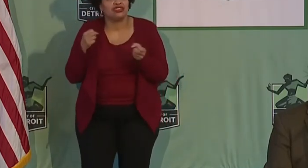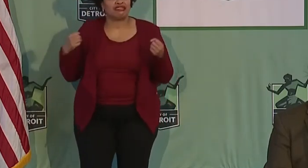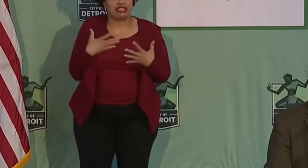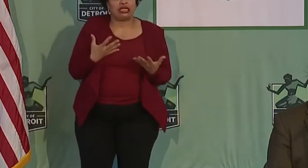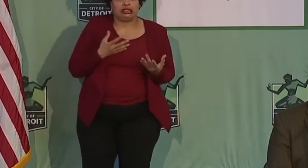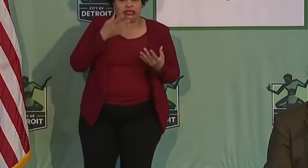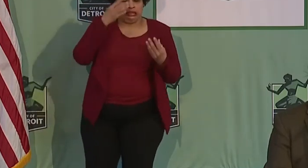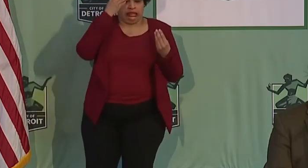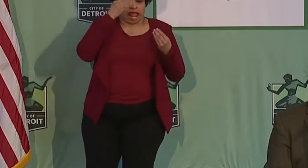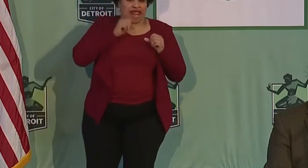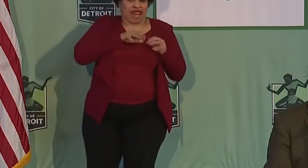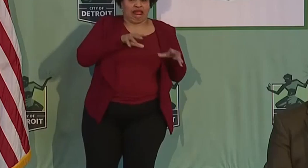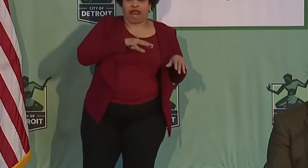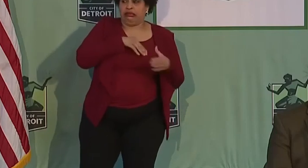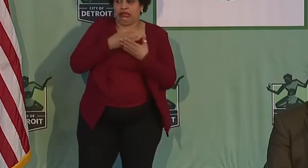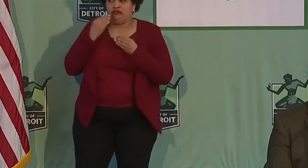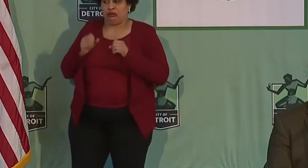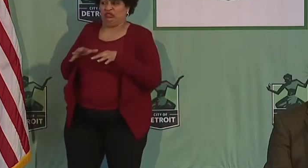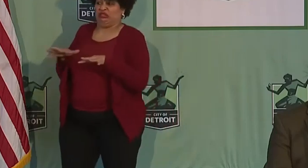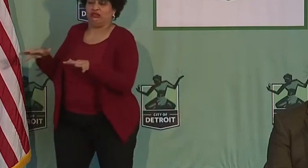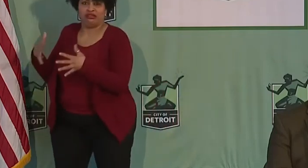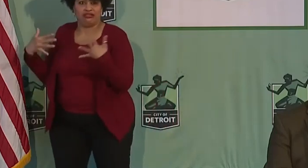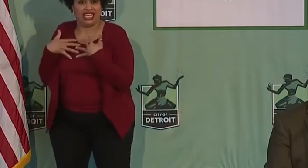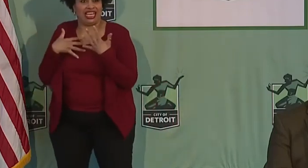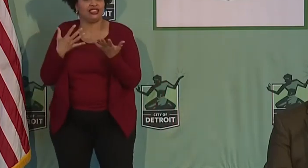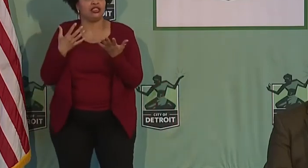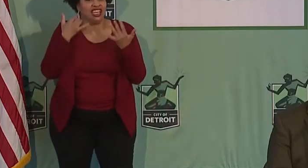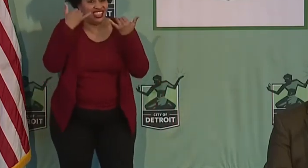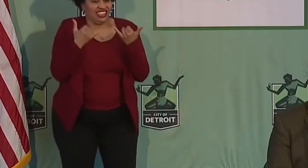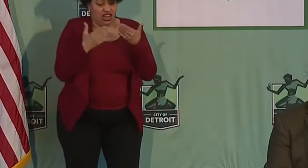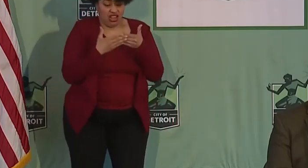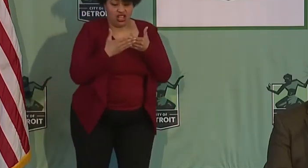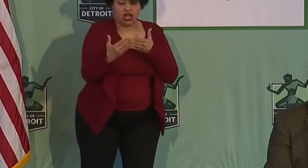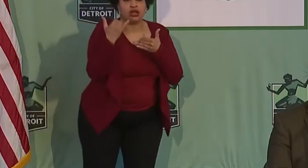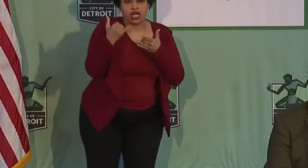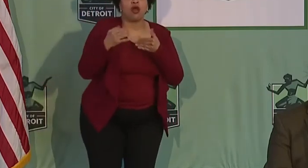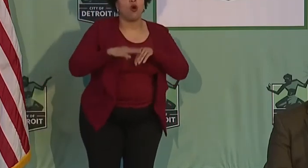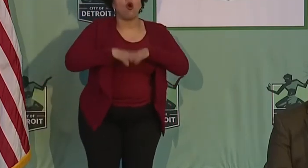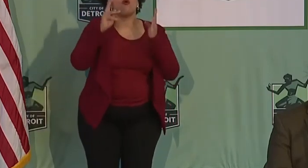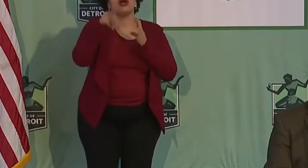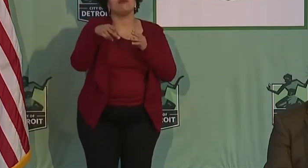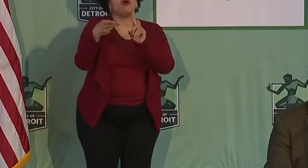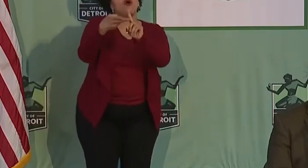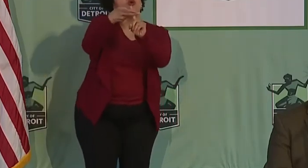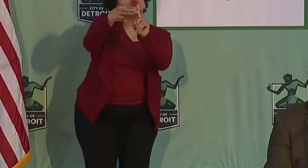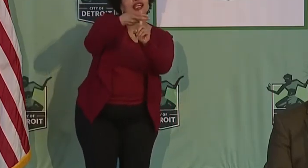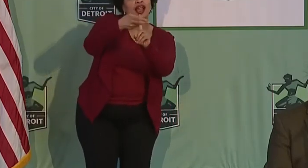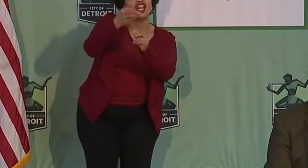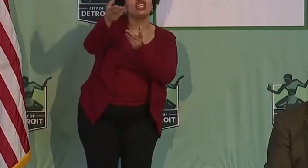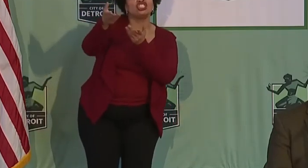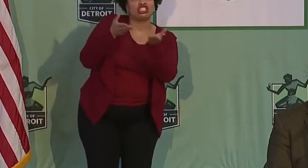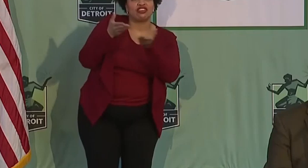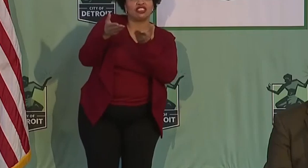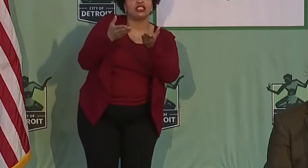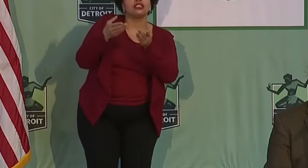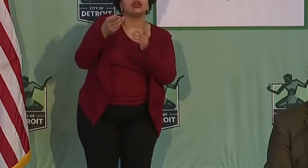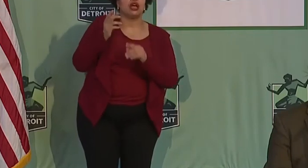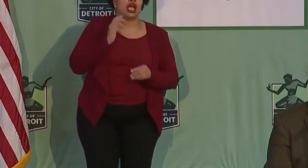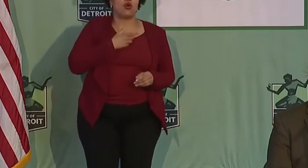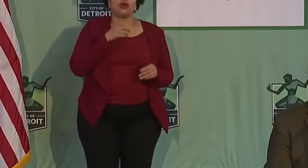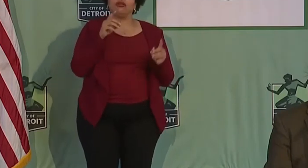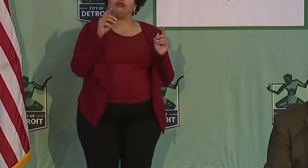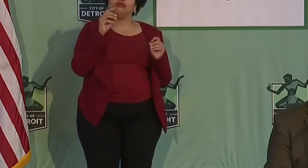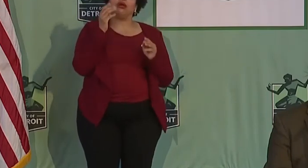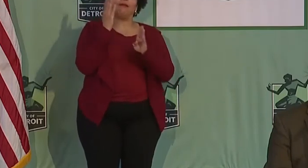afraid to take the disease home. As of today, we are extending the hotel services to our